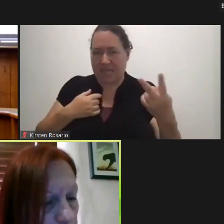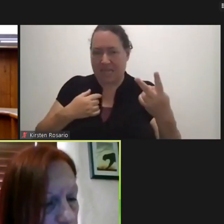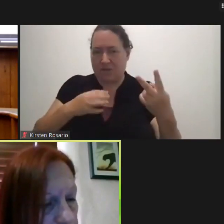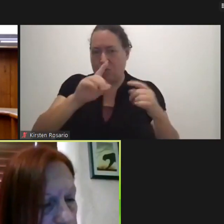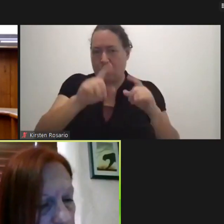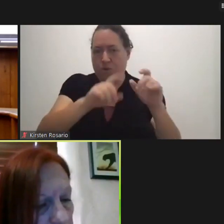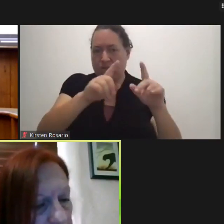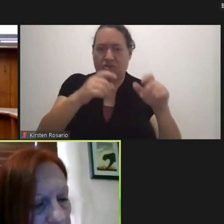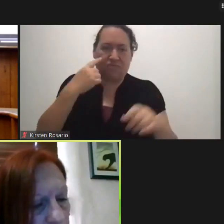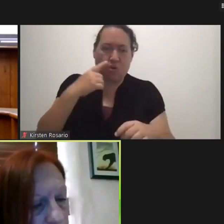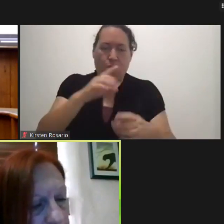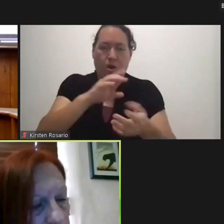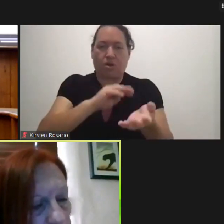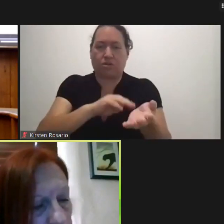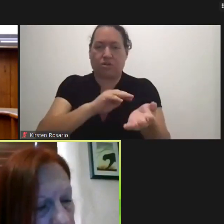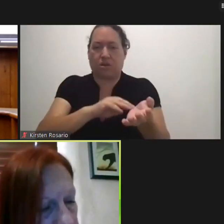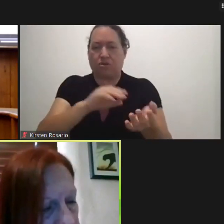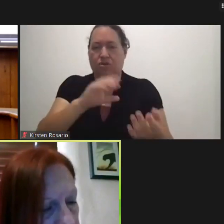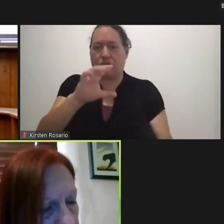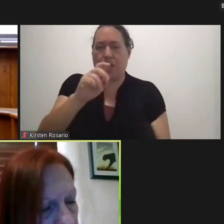So